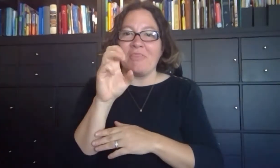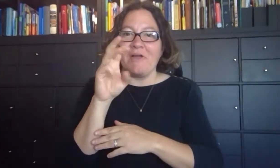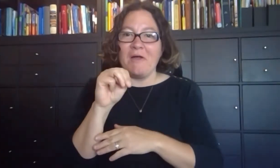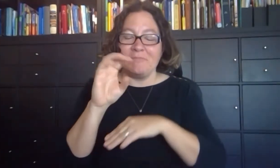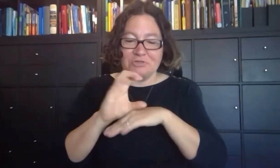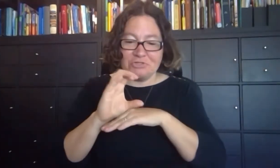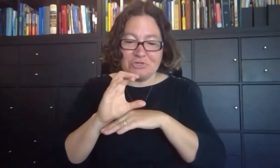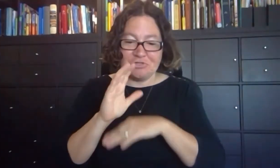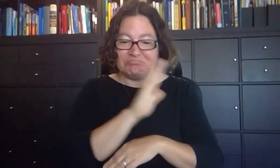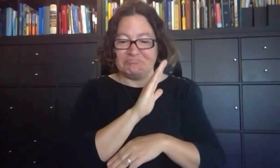Lutheran Church.